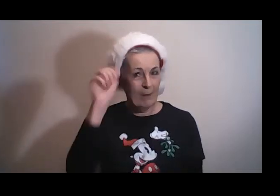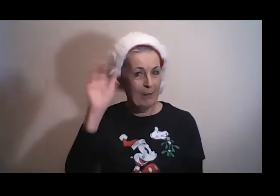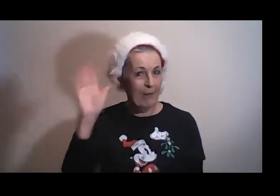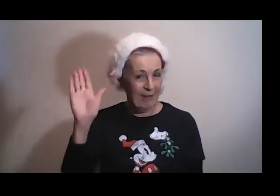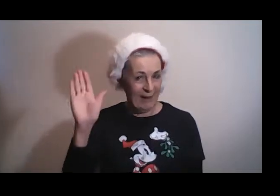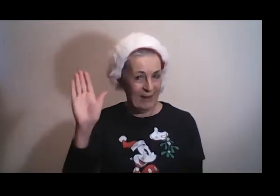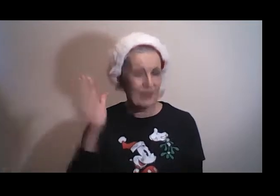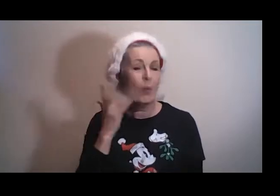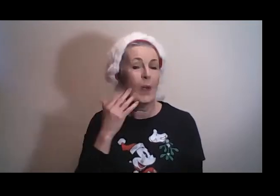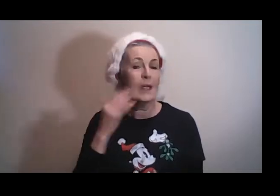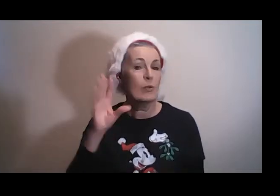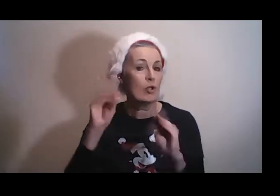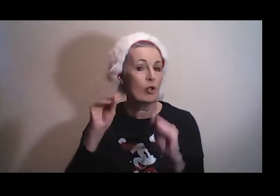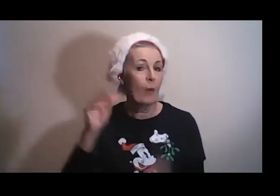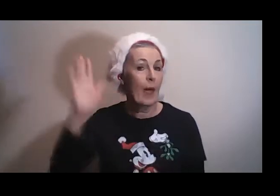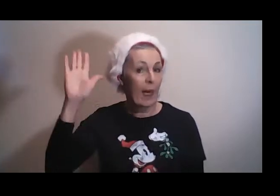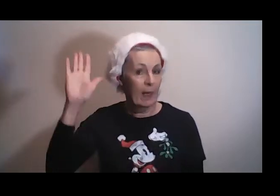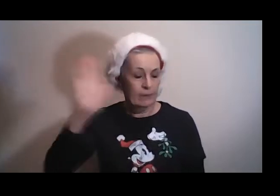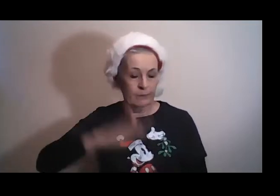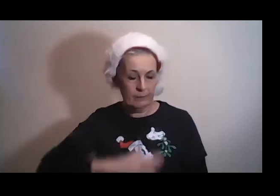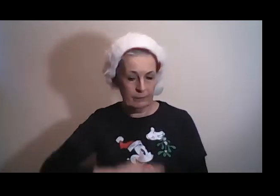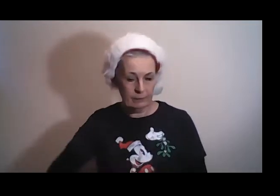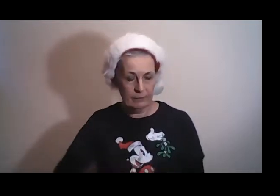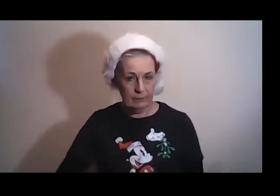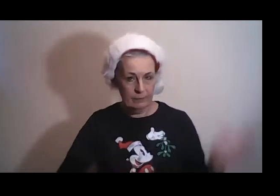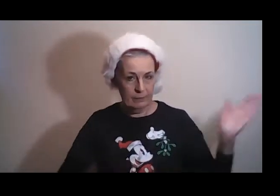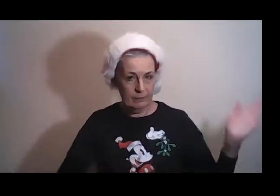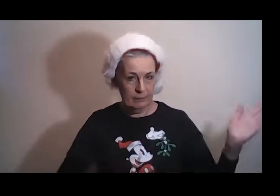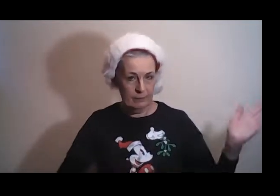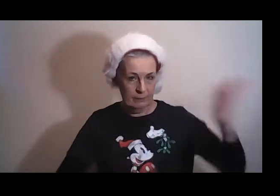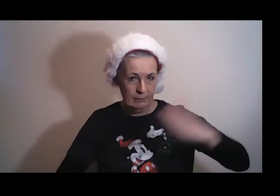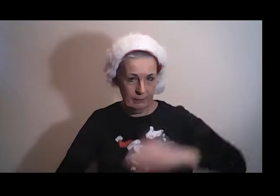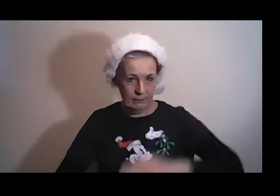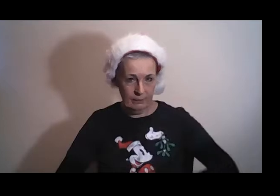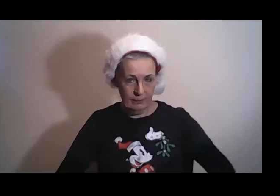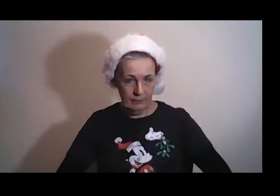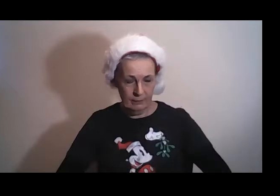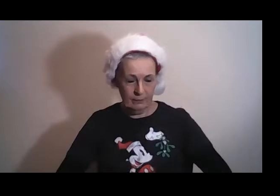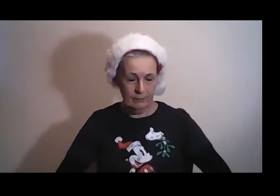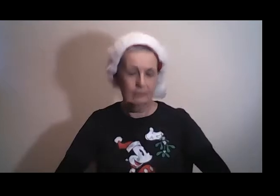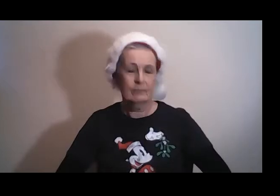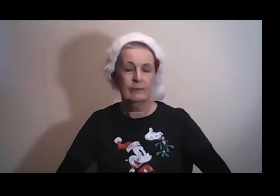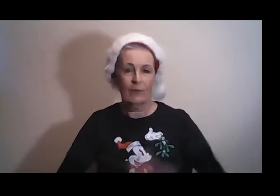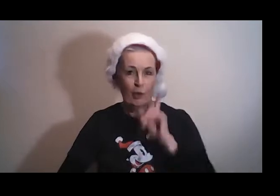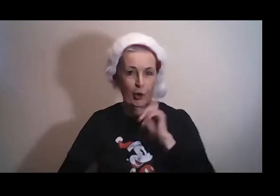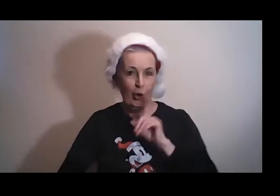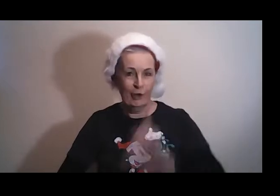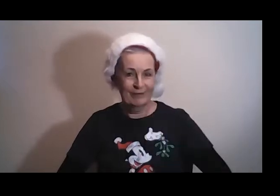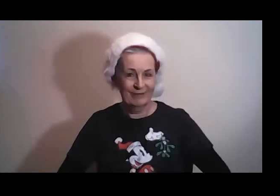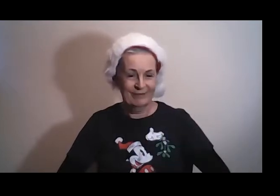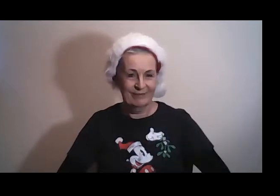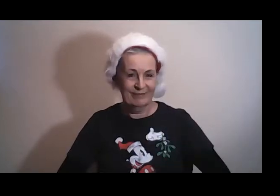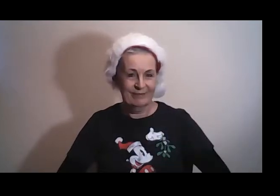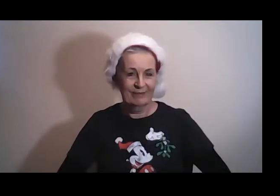stop. Right hand first, left hand on top for girls. Left hand first, right hand on